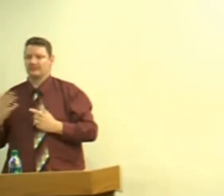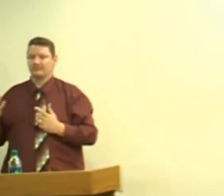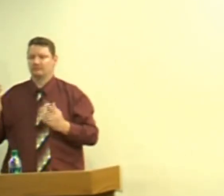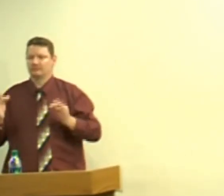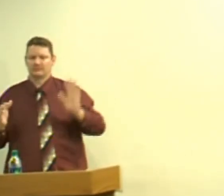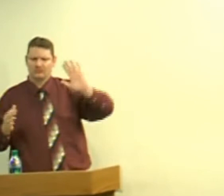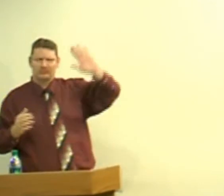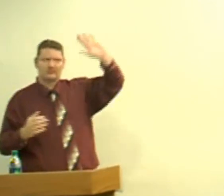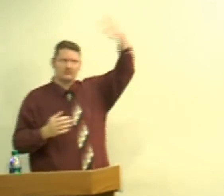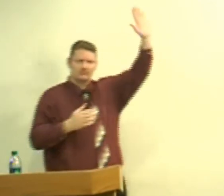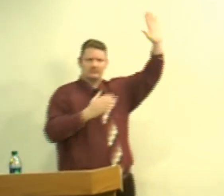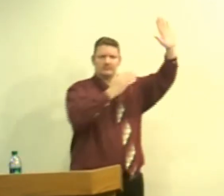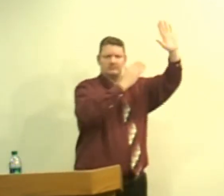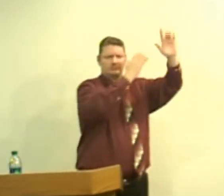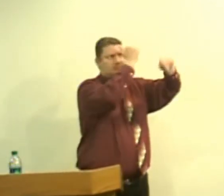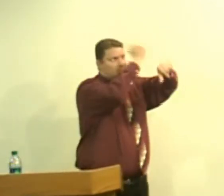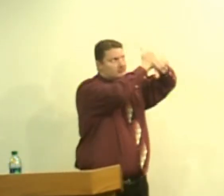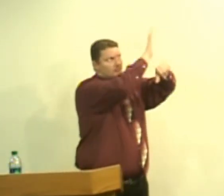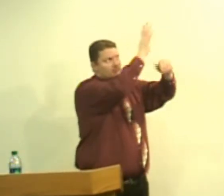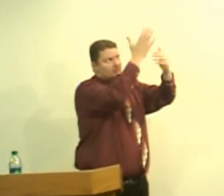not what God wants.